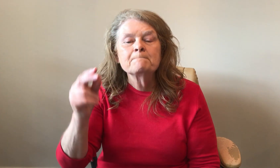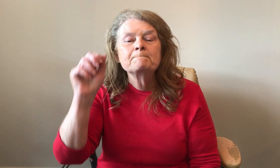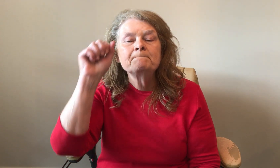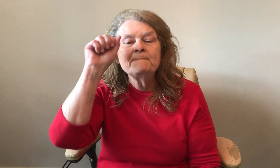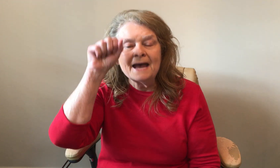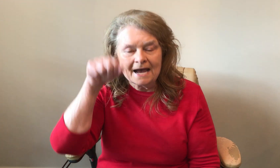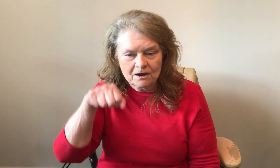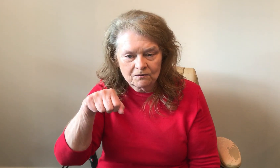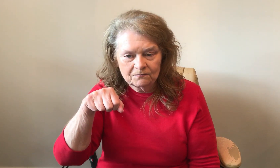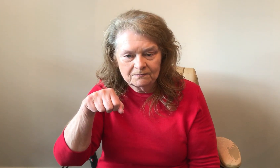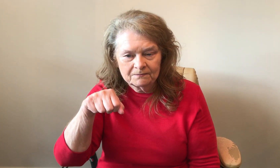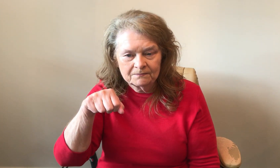Bow.